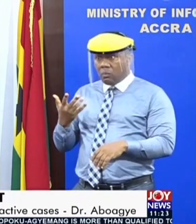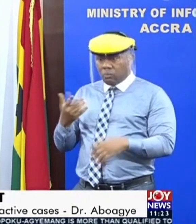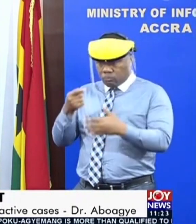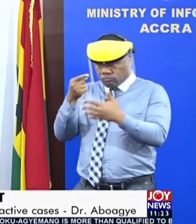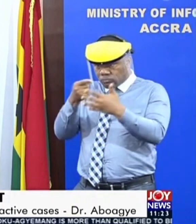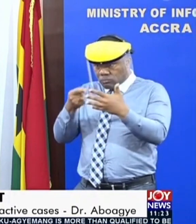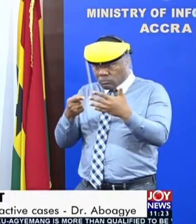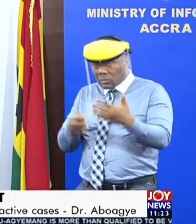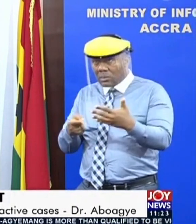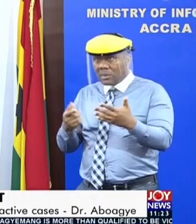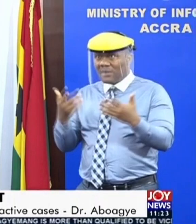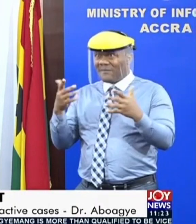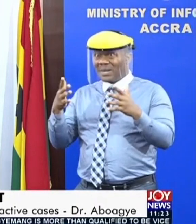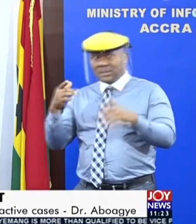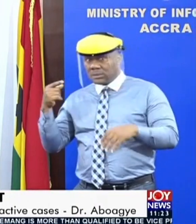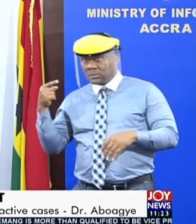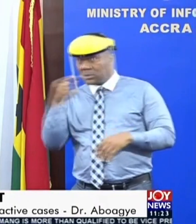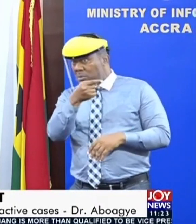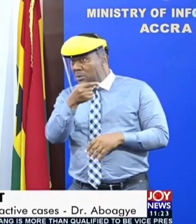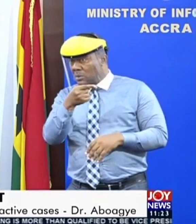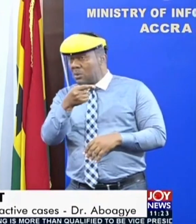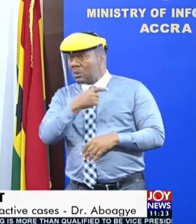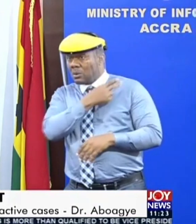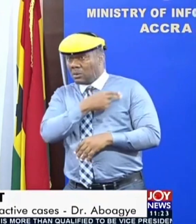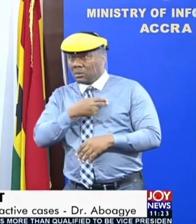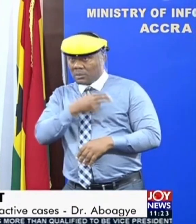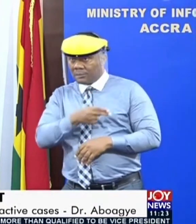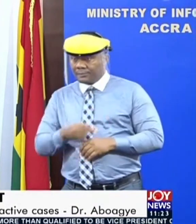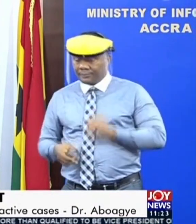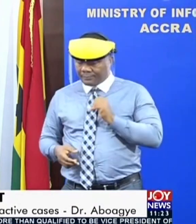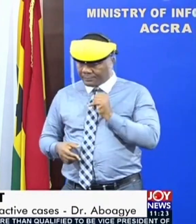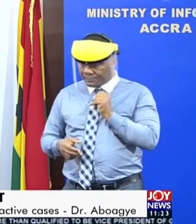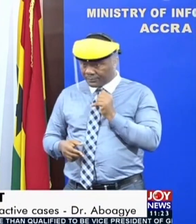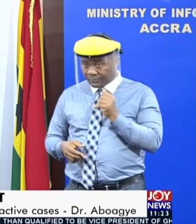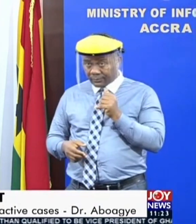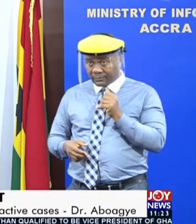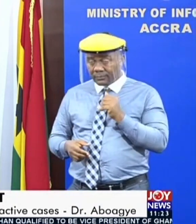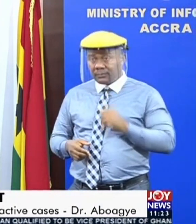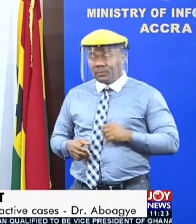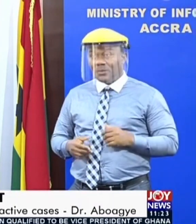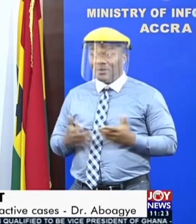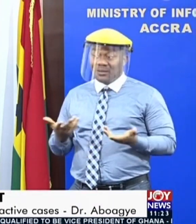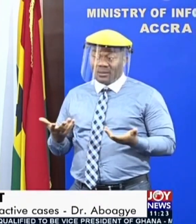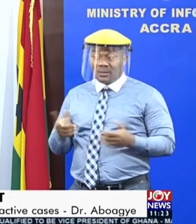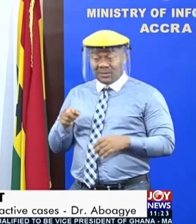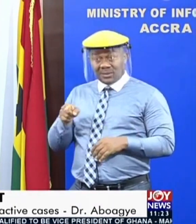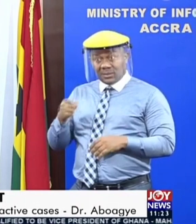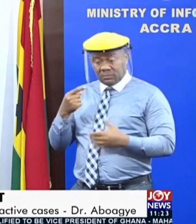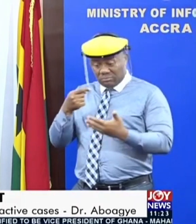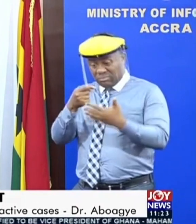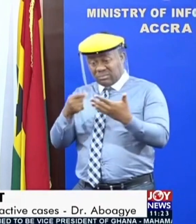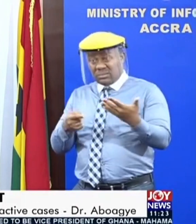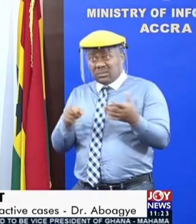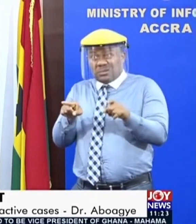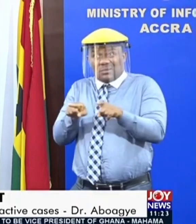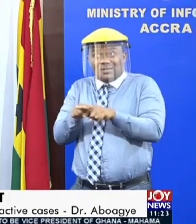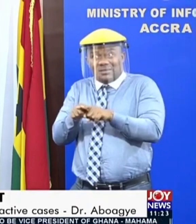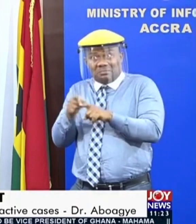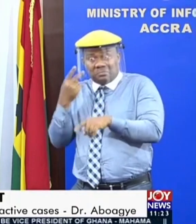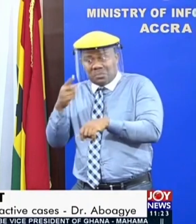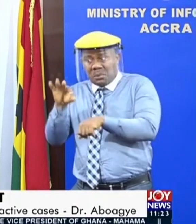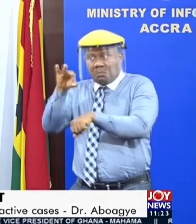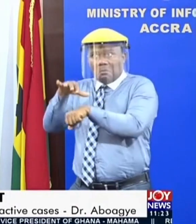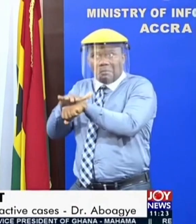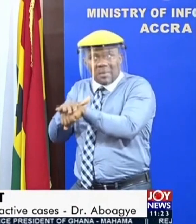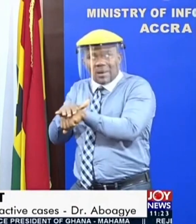should check and see how you're feeling. Of course, some of these things may also mimic the same way that malaria or other